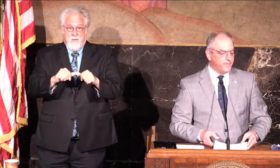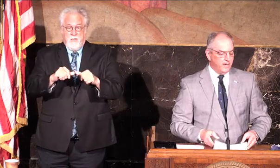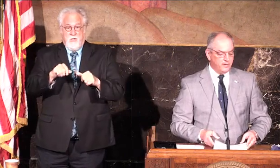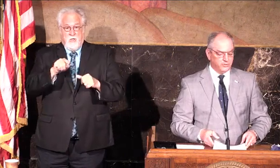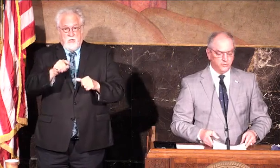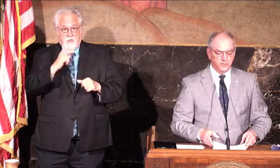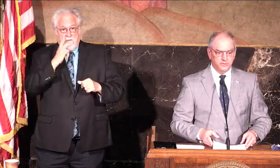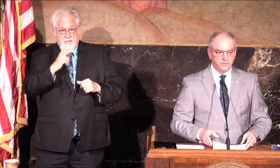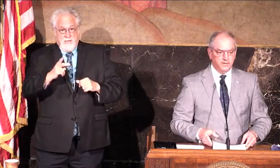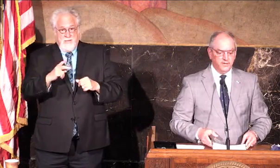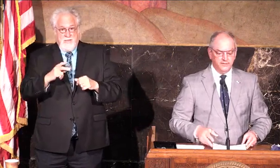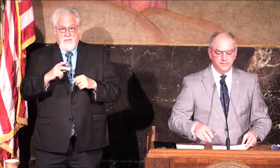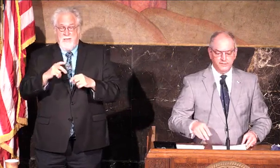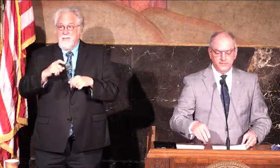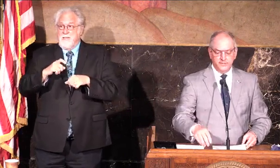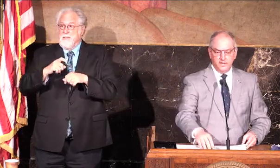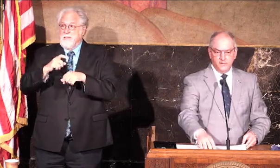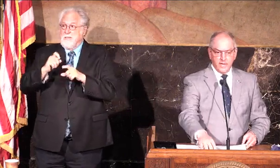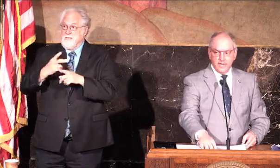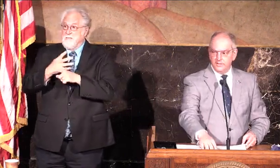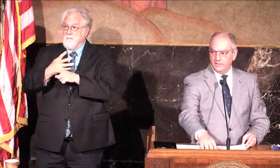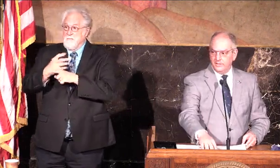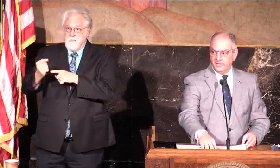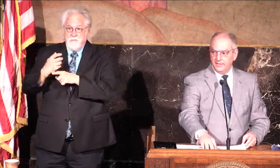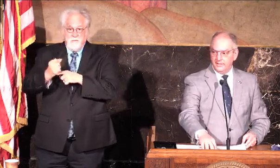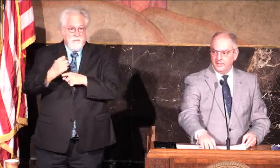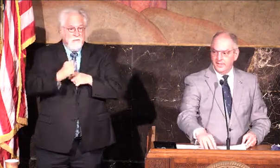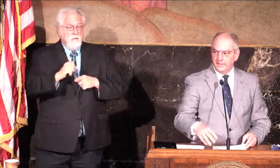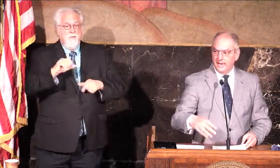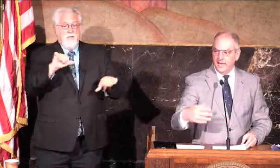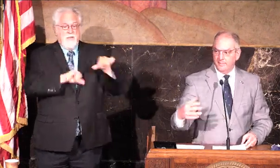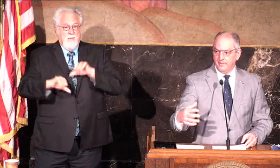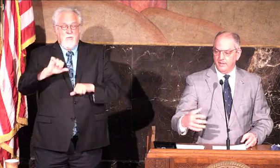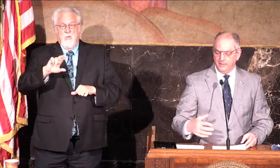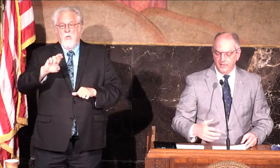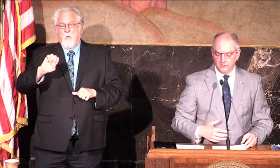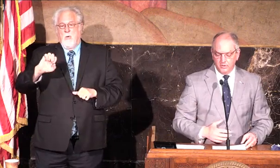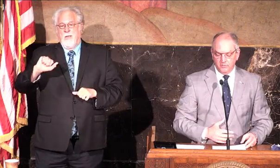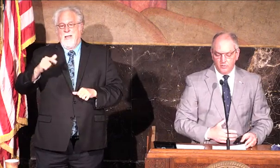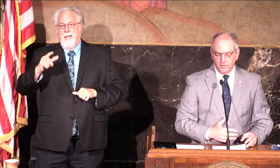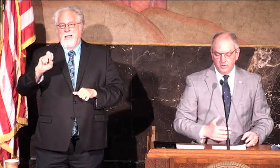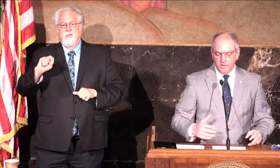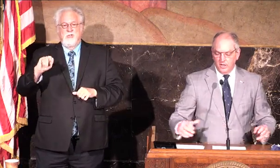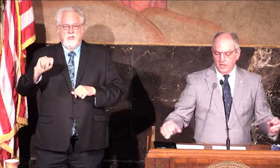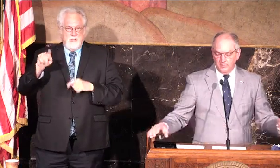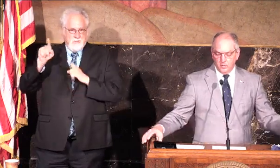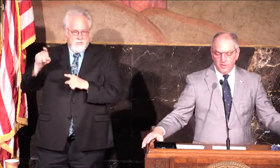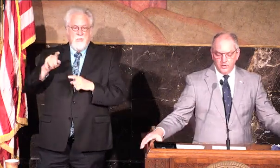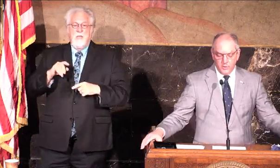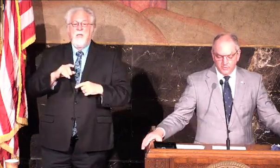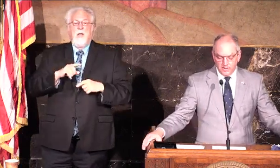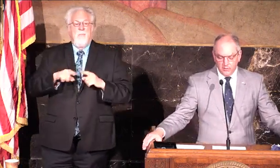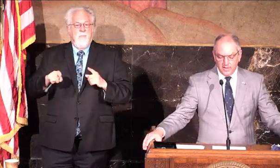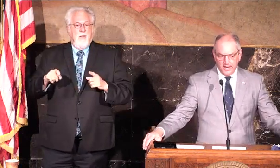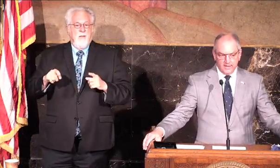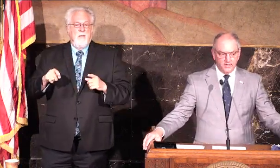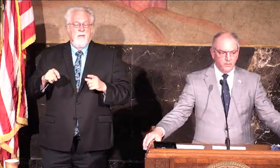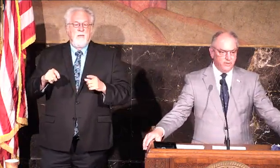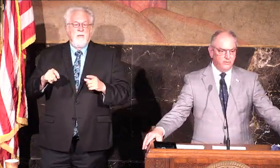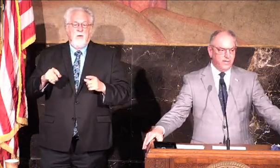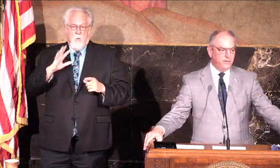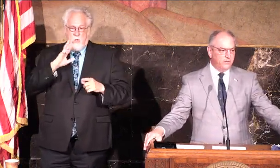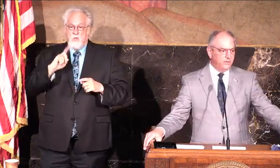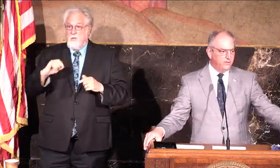see shortages of reagent at the lab and so forth. But we're going to do everything we can